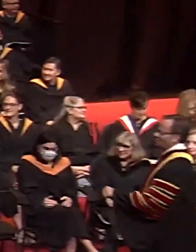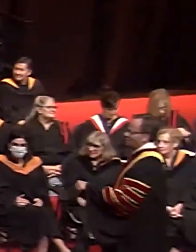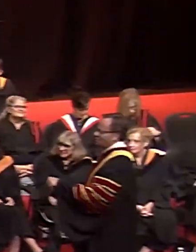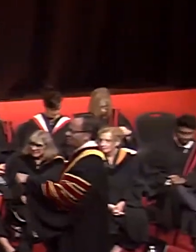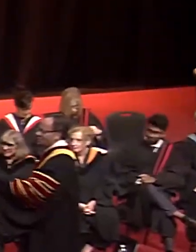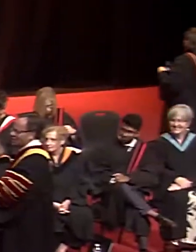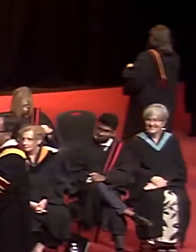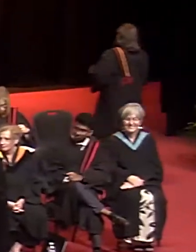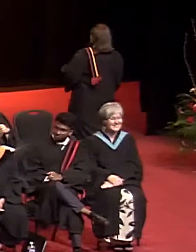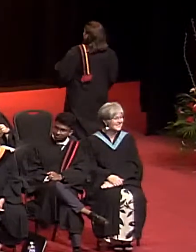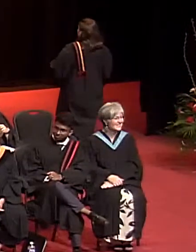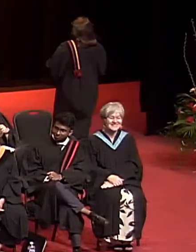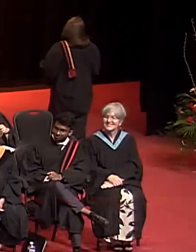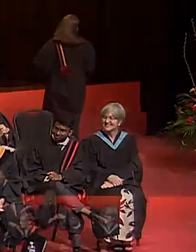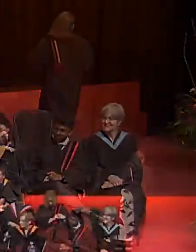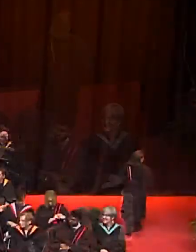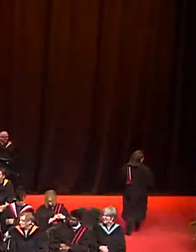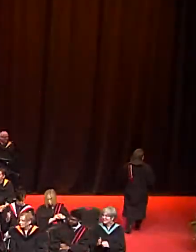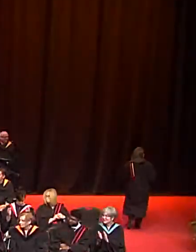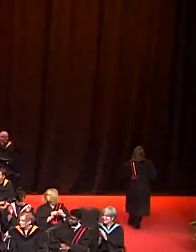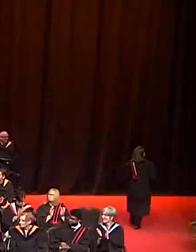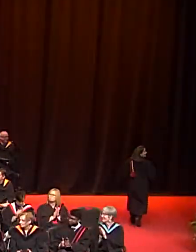Jaimik Chitranjan Barot.